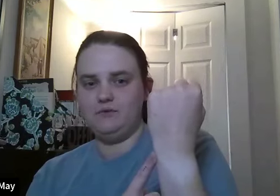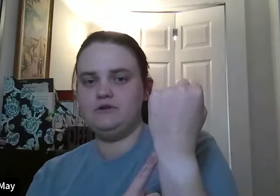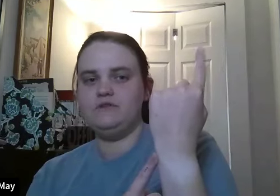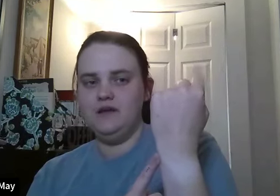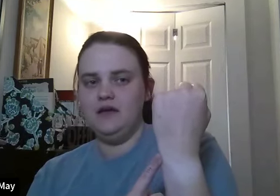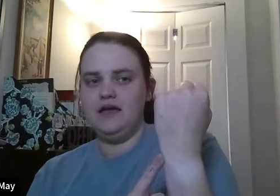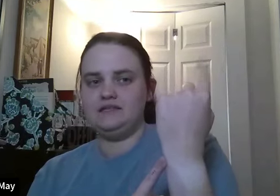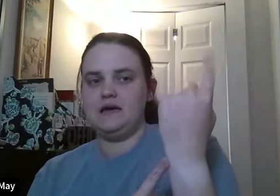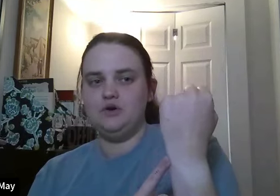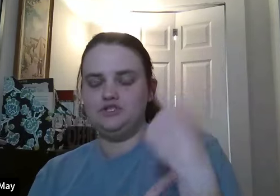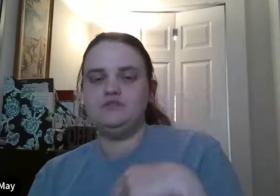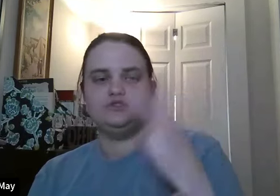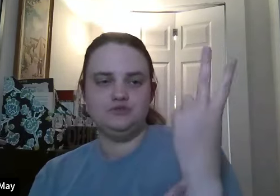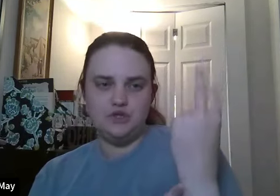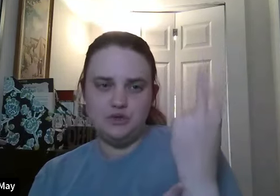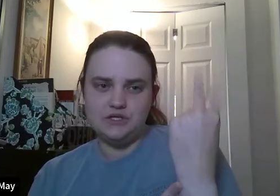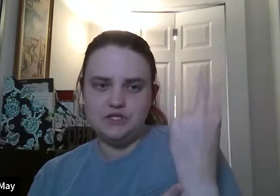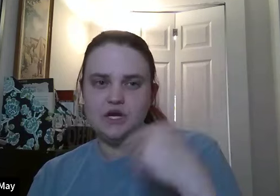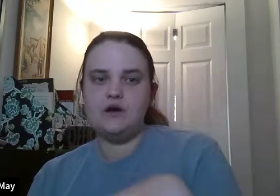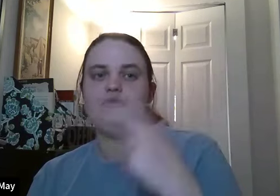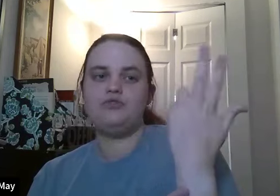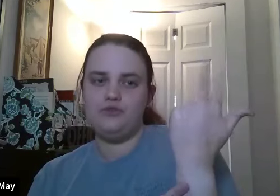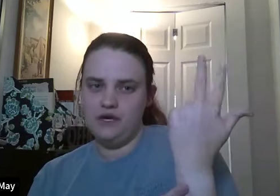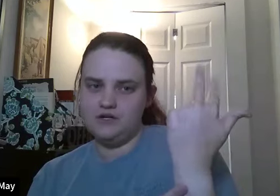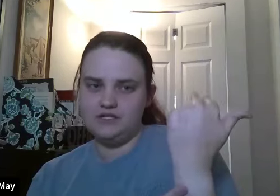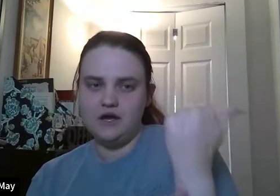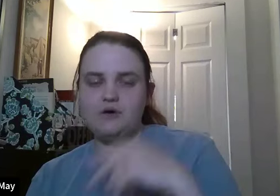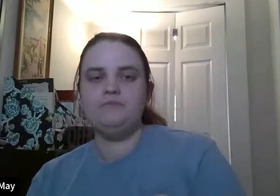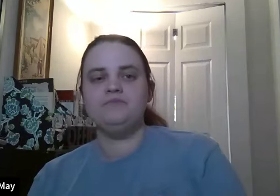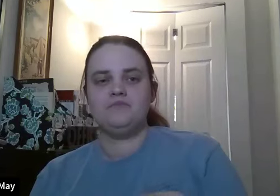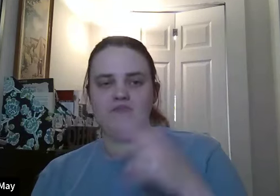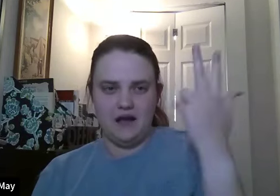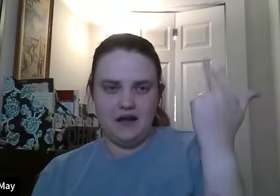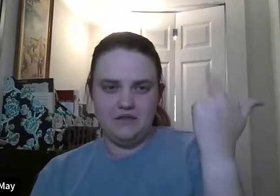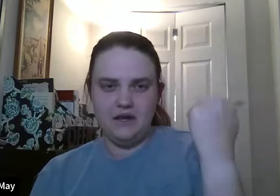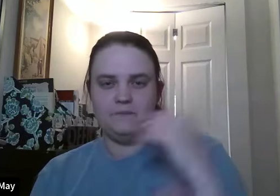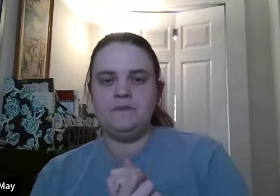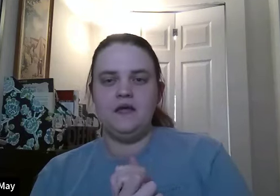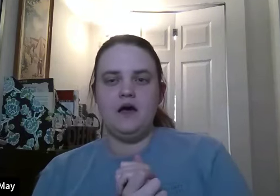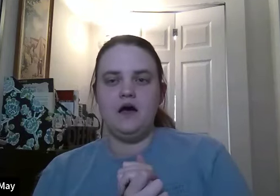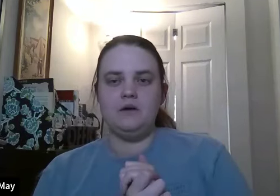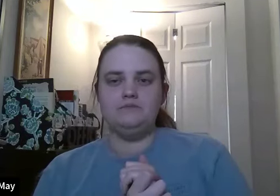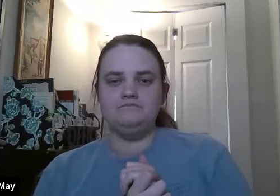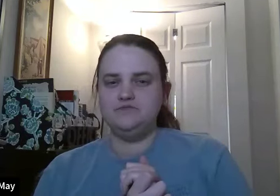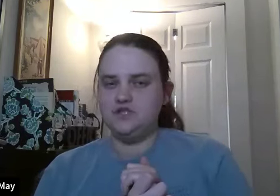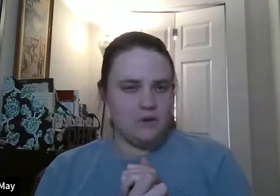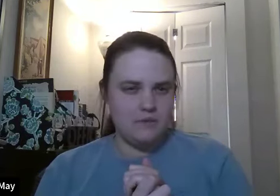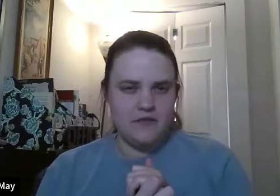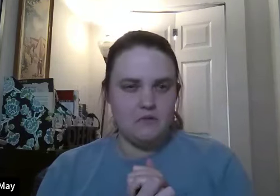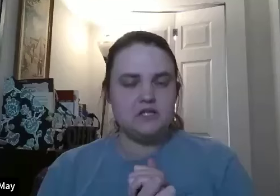forth. It's that motion they'll do 2 years ago, 3 years ago, that kind of thing. Don't worry about that one.